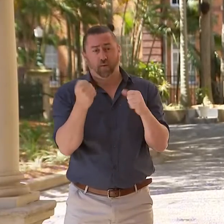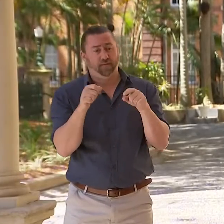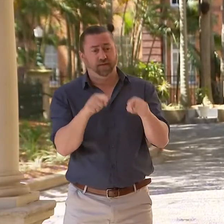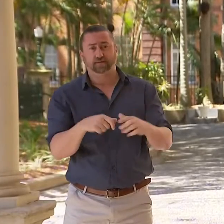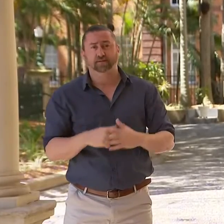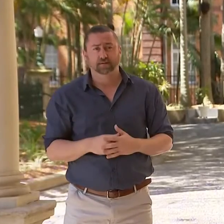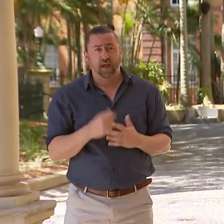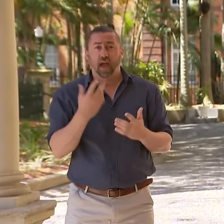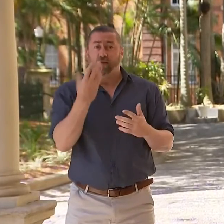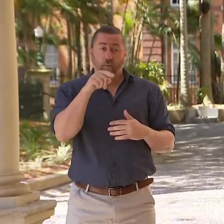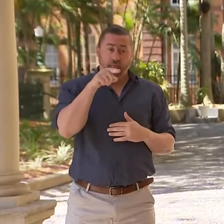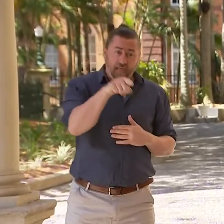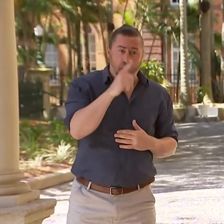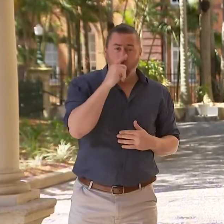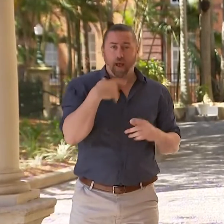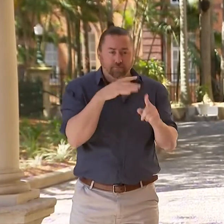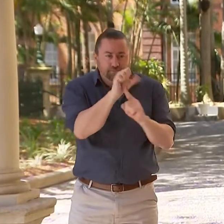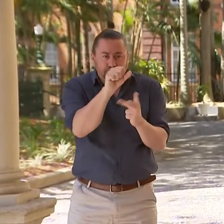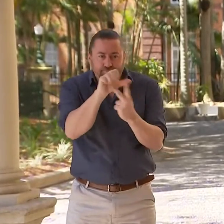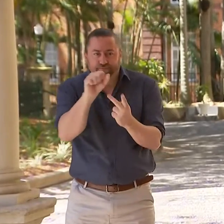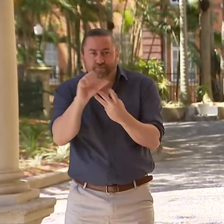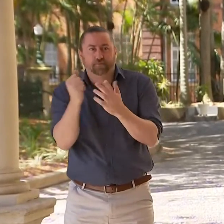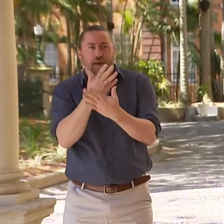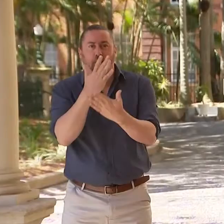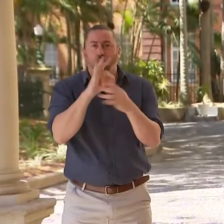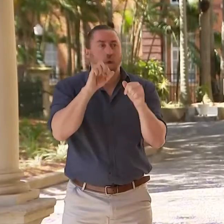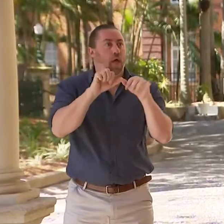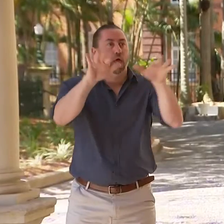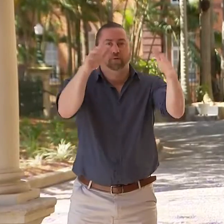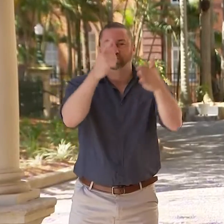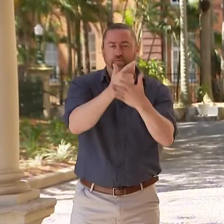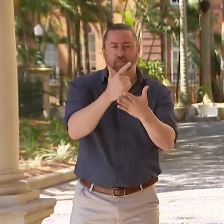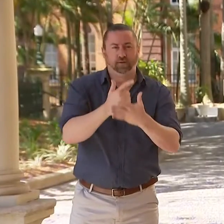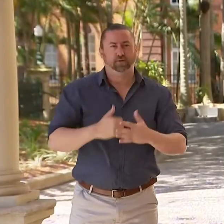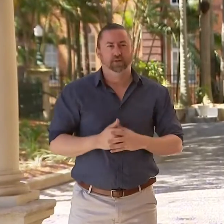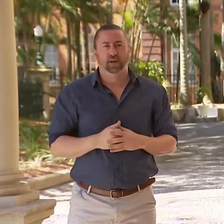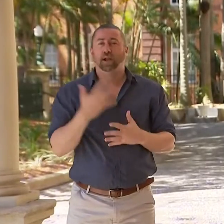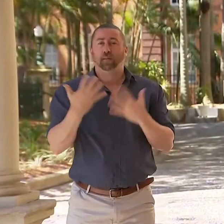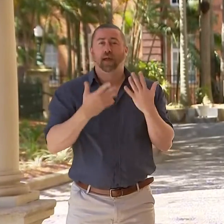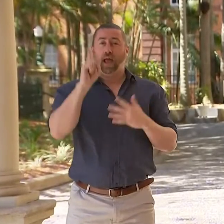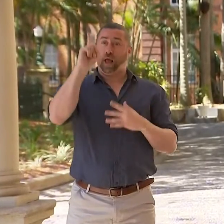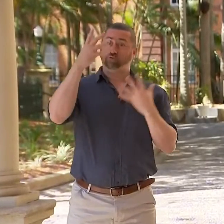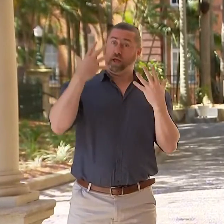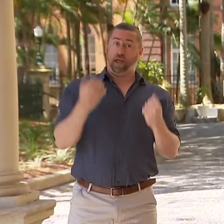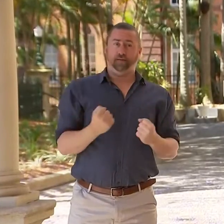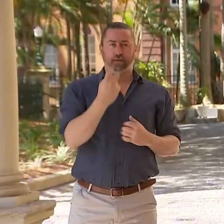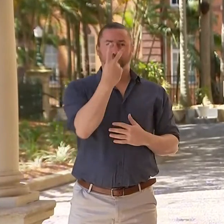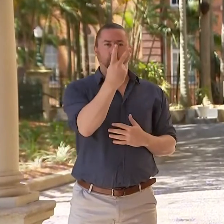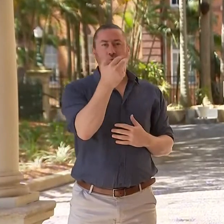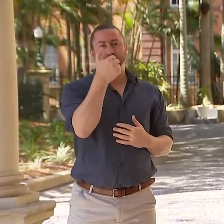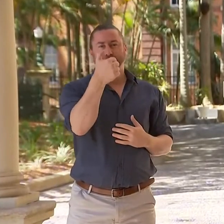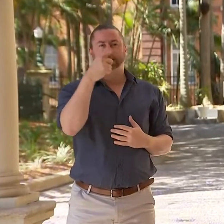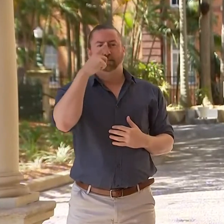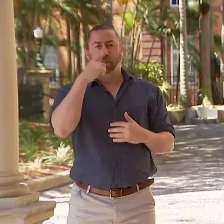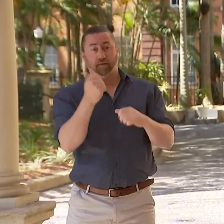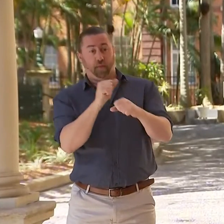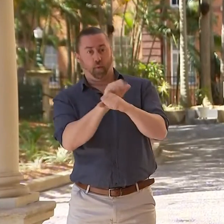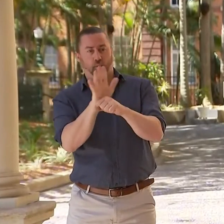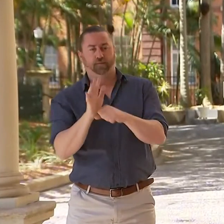there are any new cases out there in the Queensland community. That leaves us with 26 active cases. We